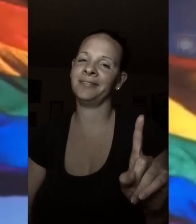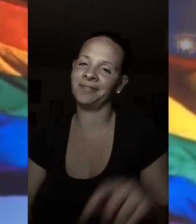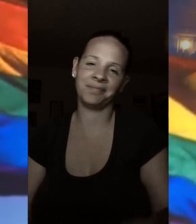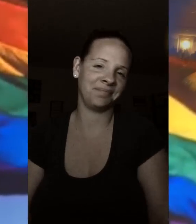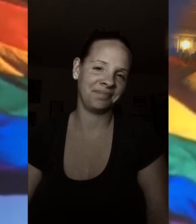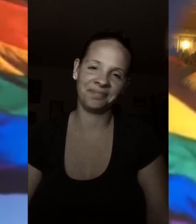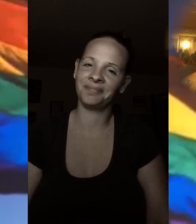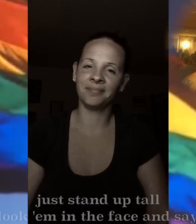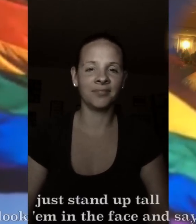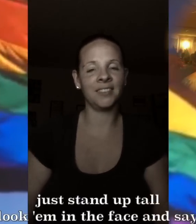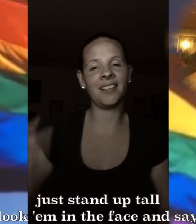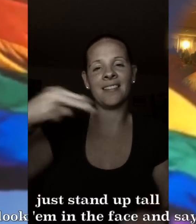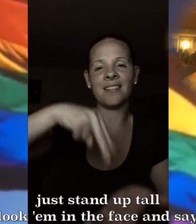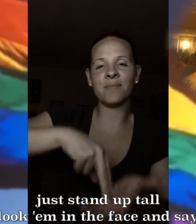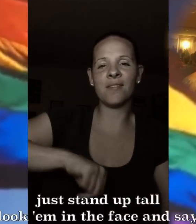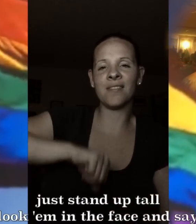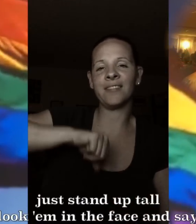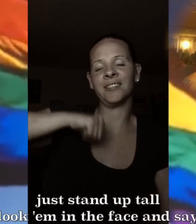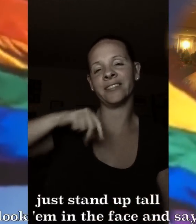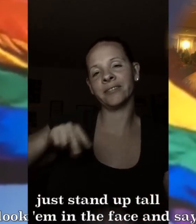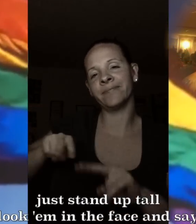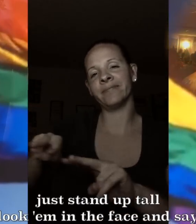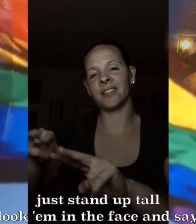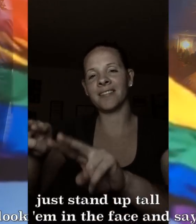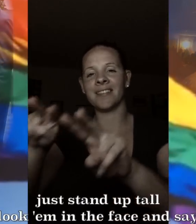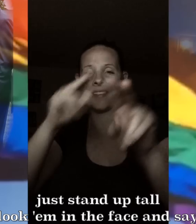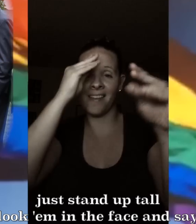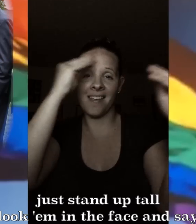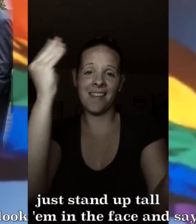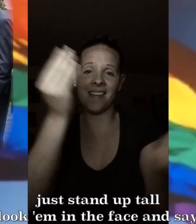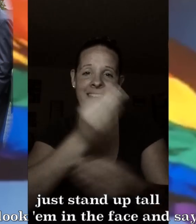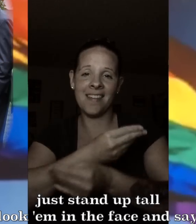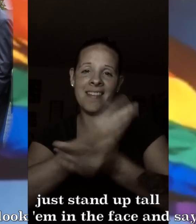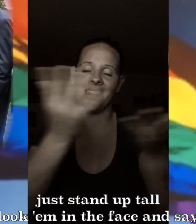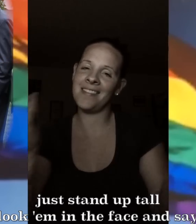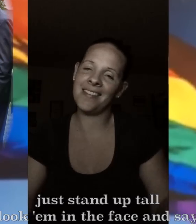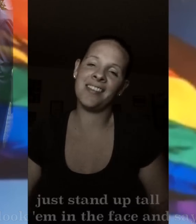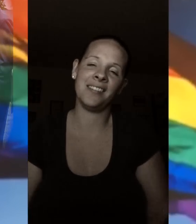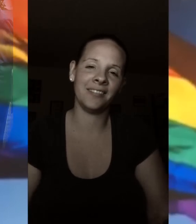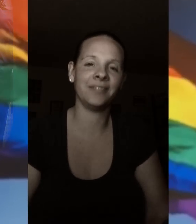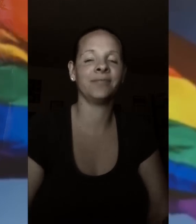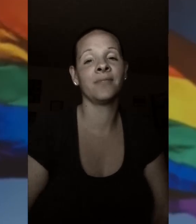am, just stand up tall, look them in the face and say,